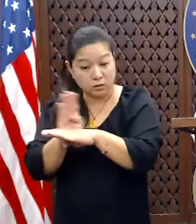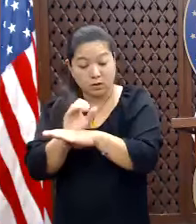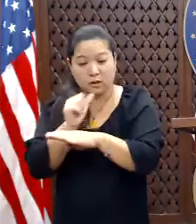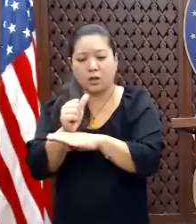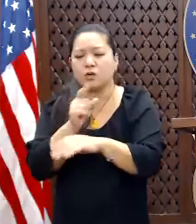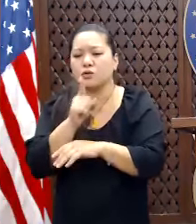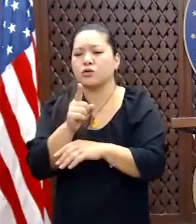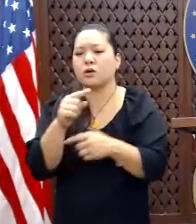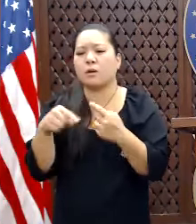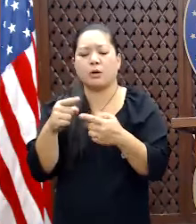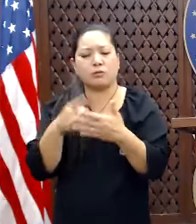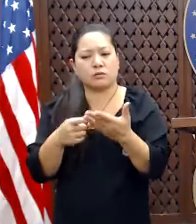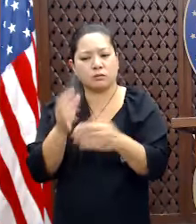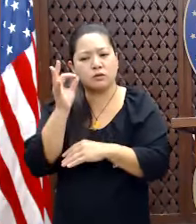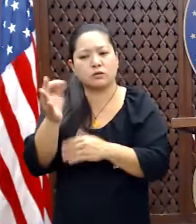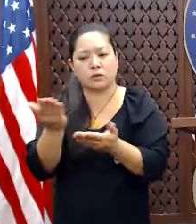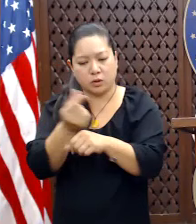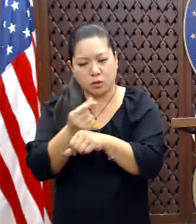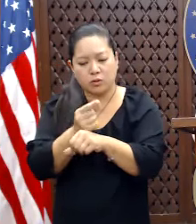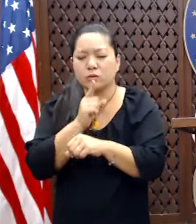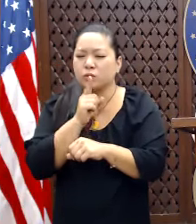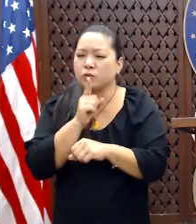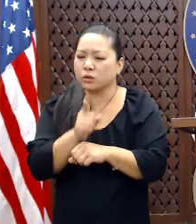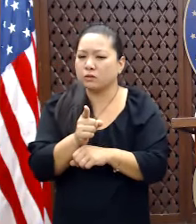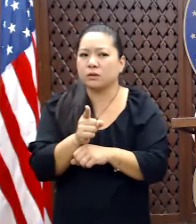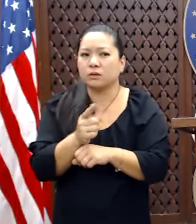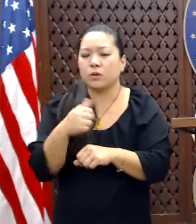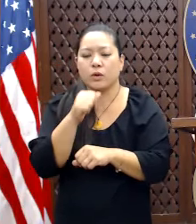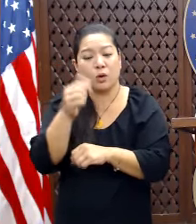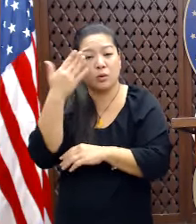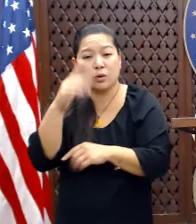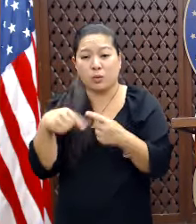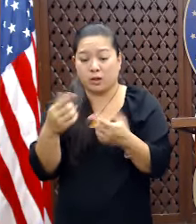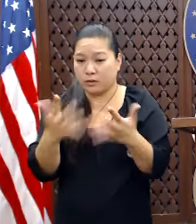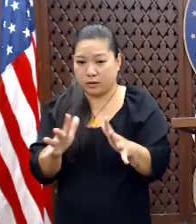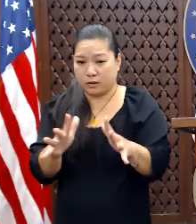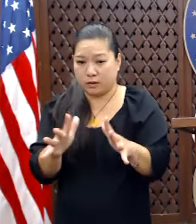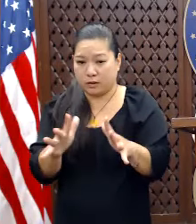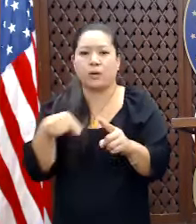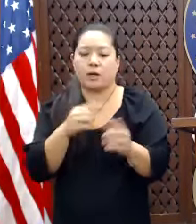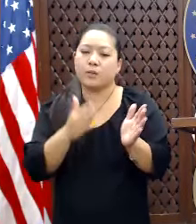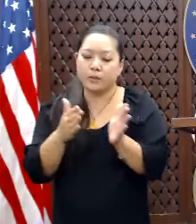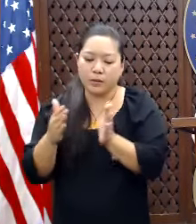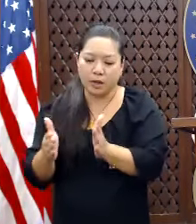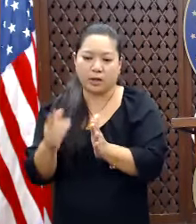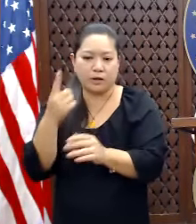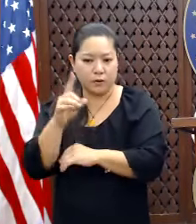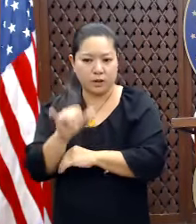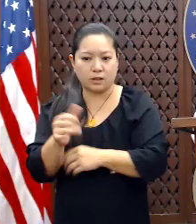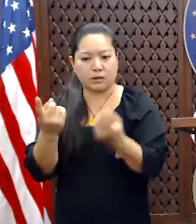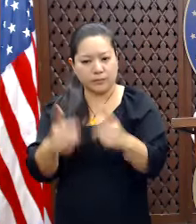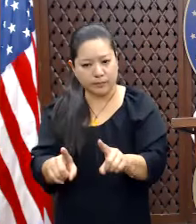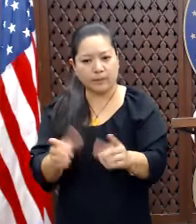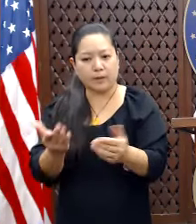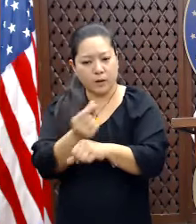uncertain about the future. Truthfully, we don't know when this will end, but we are preparing for it.